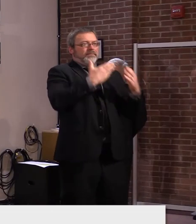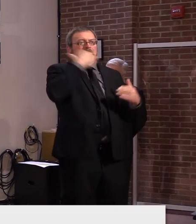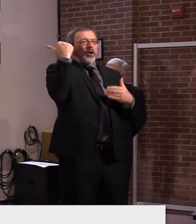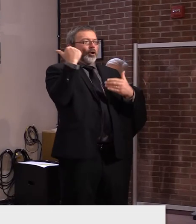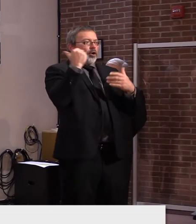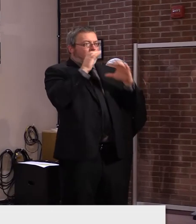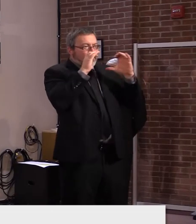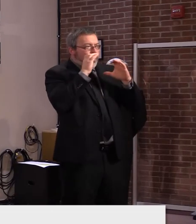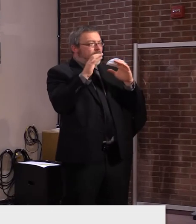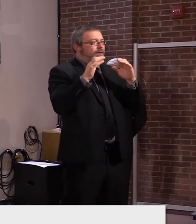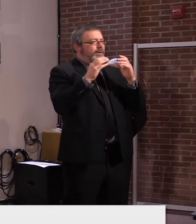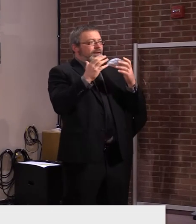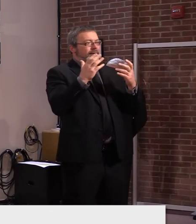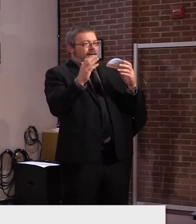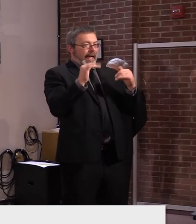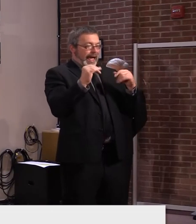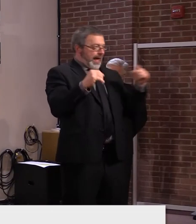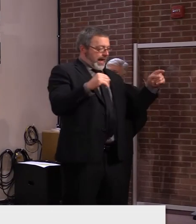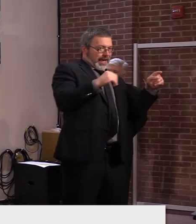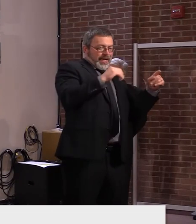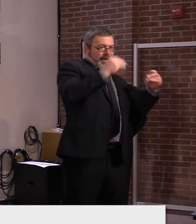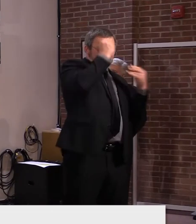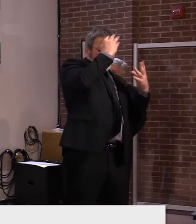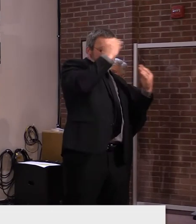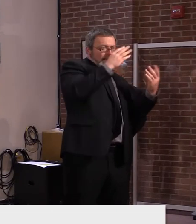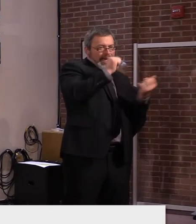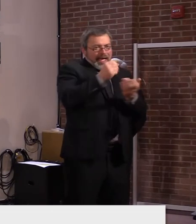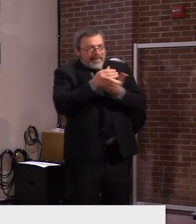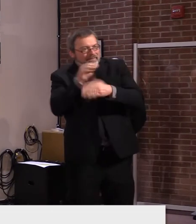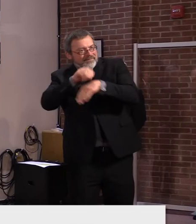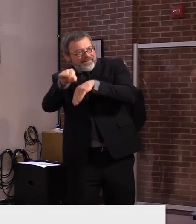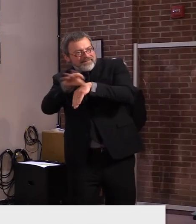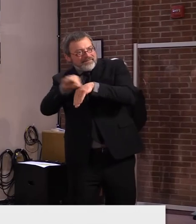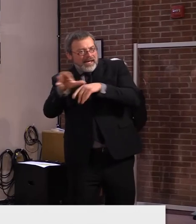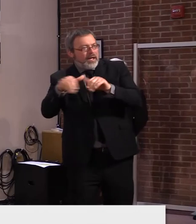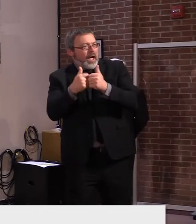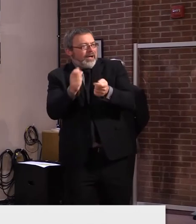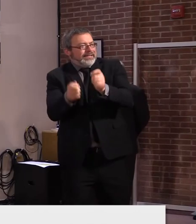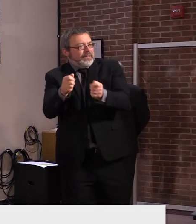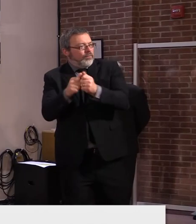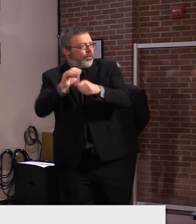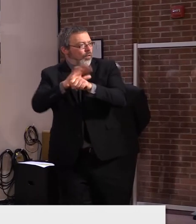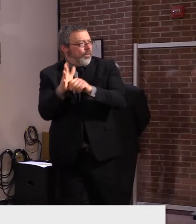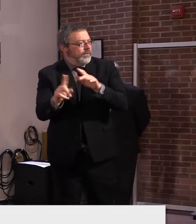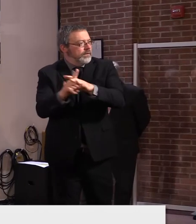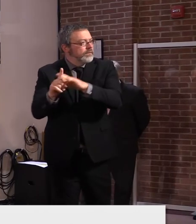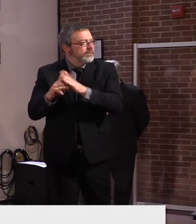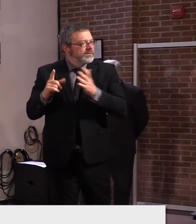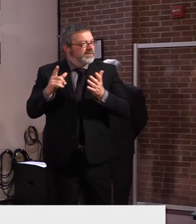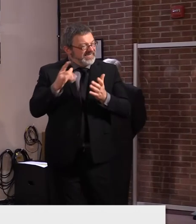is restricted to the schools or the schools that they have access to and to the students in those schools.